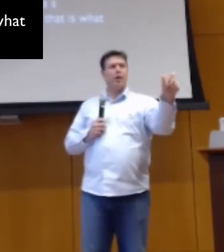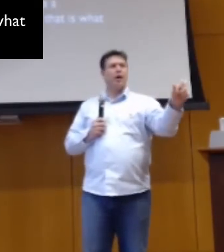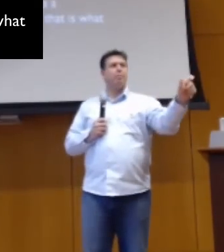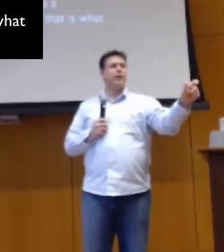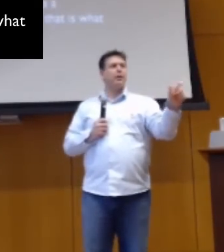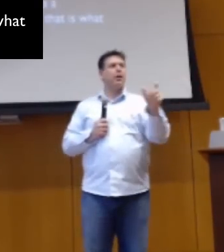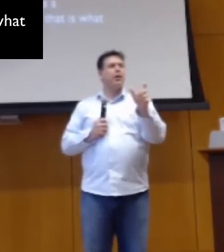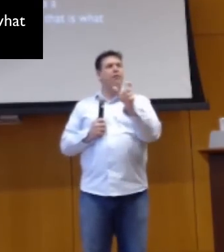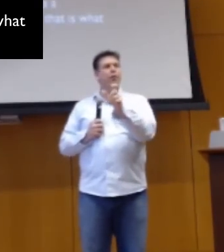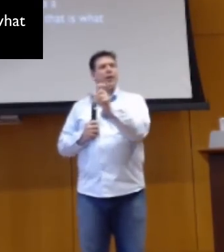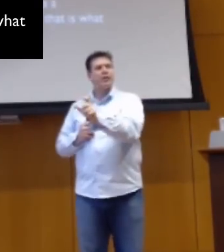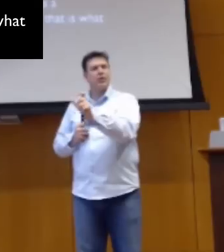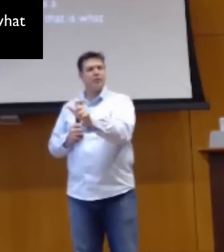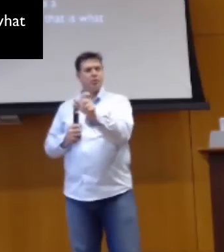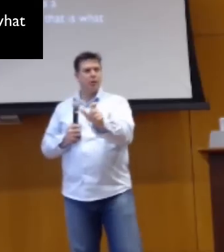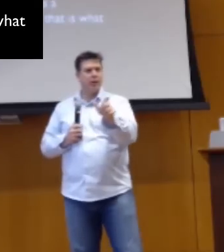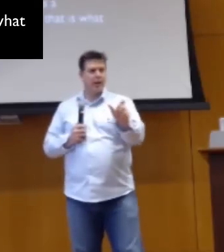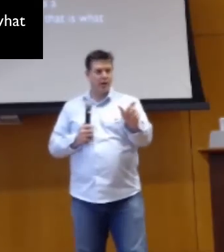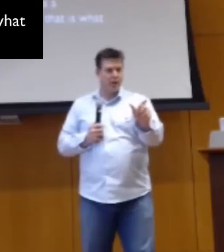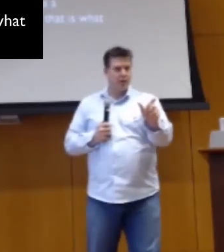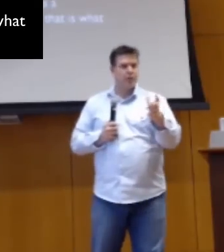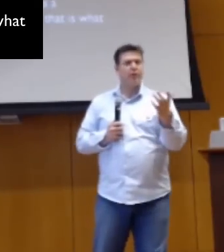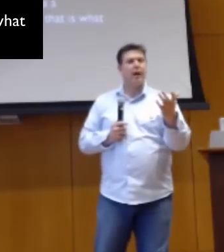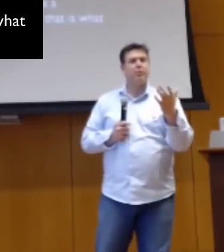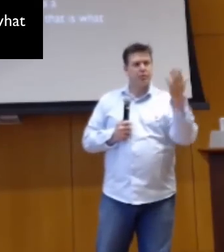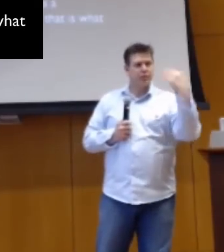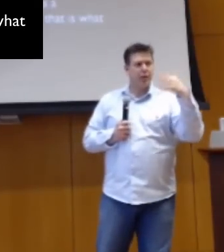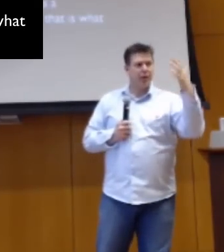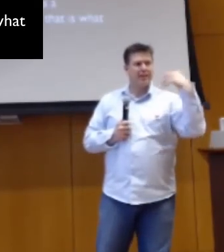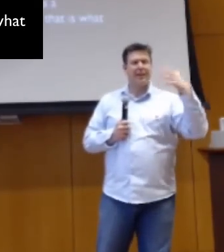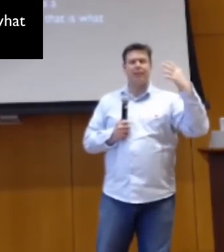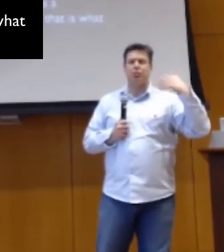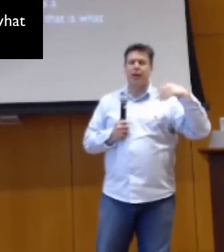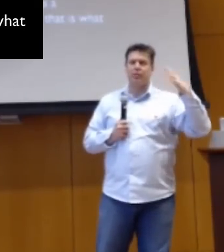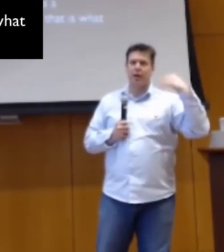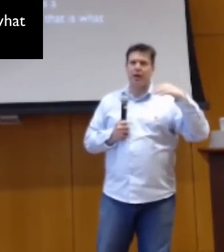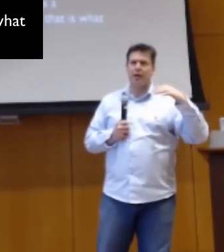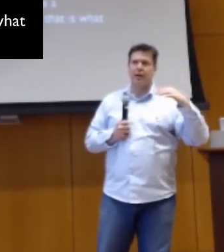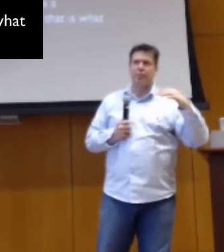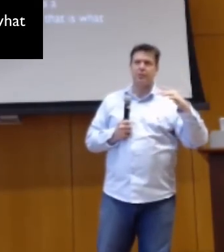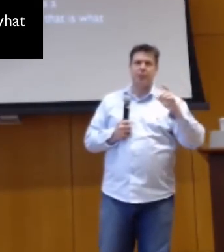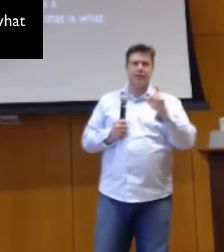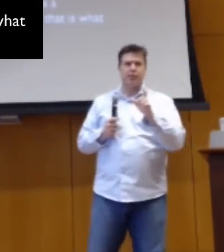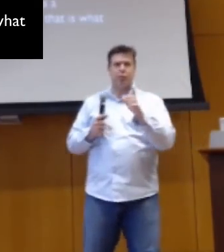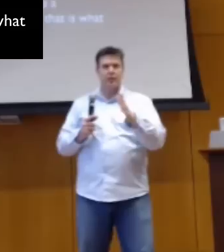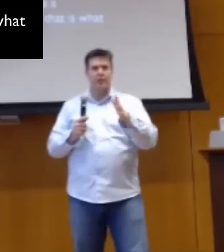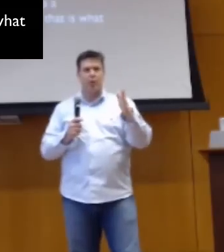appear for each individual letter. So I'm trying to help explain that the reason